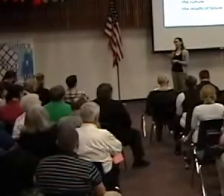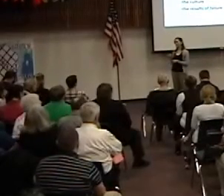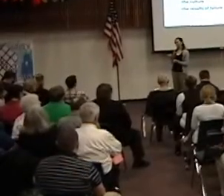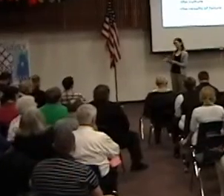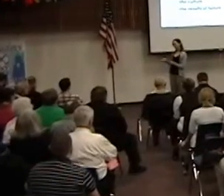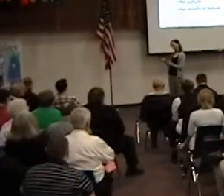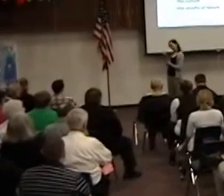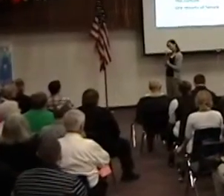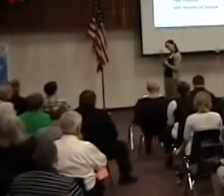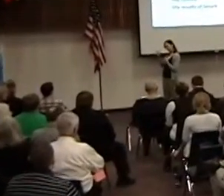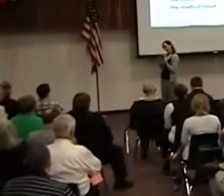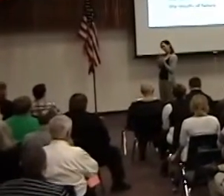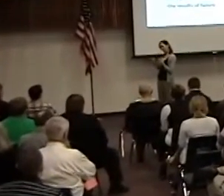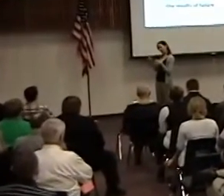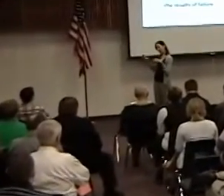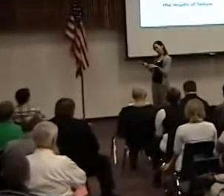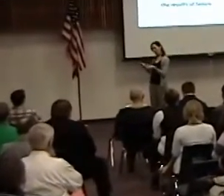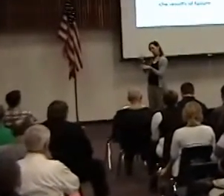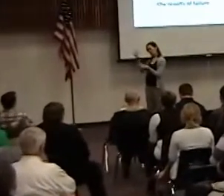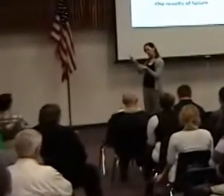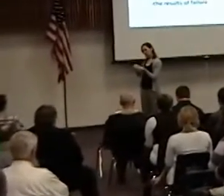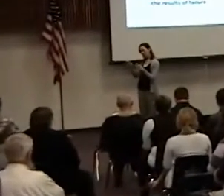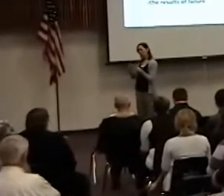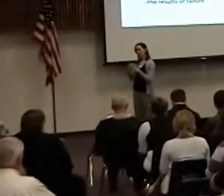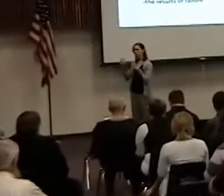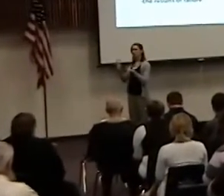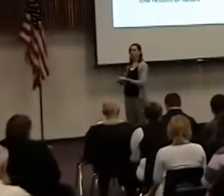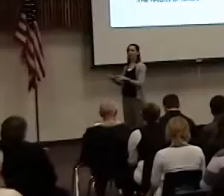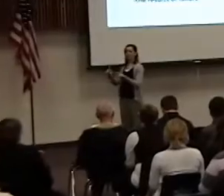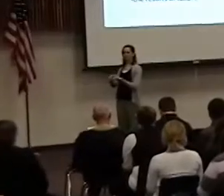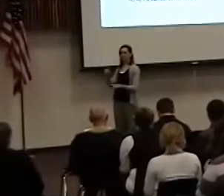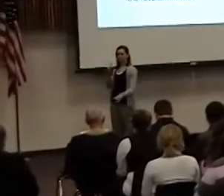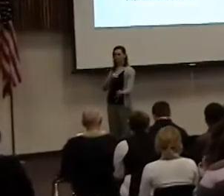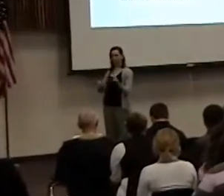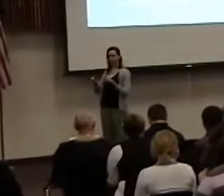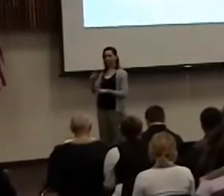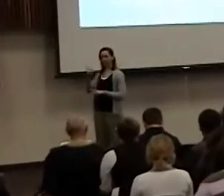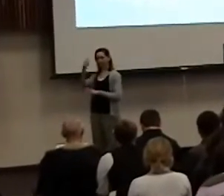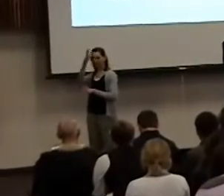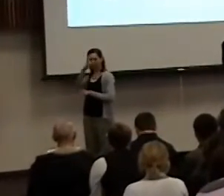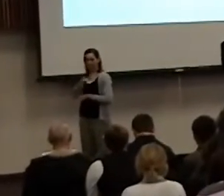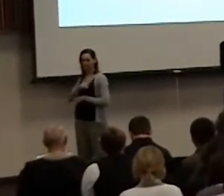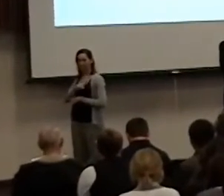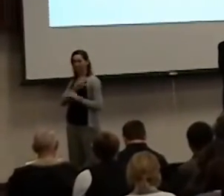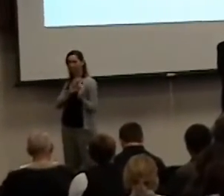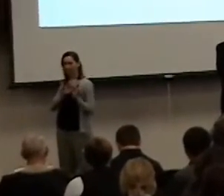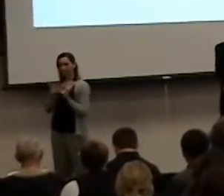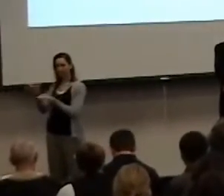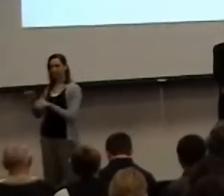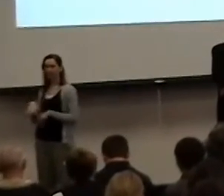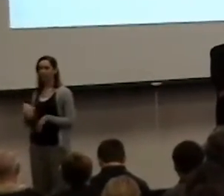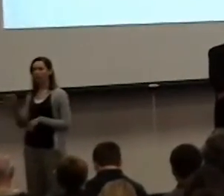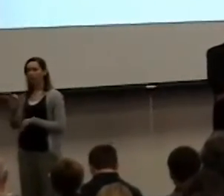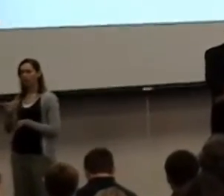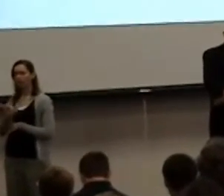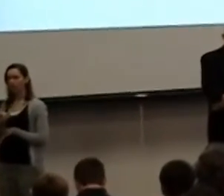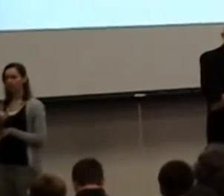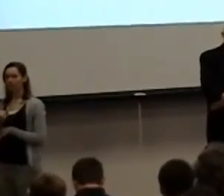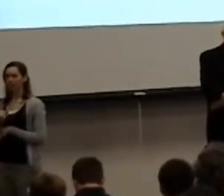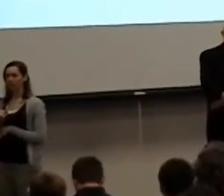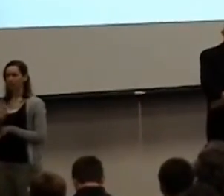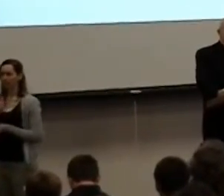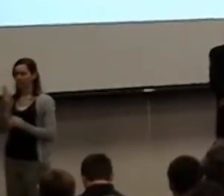involve a lot of different people, and in some cases it will involve a considerable change for a